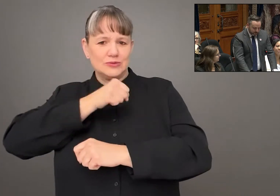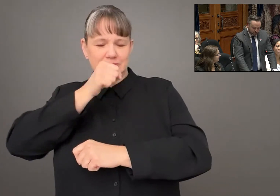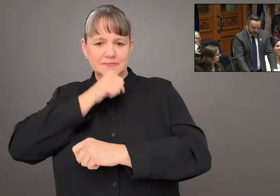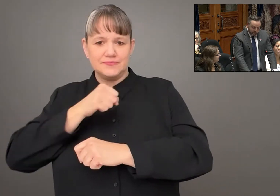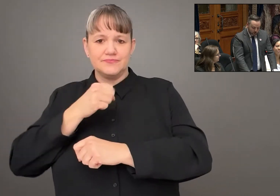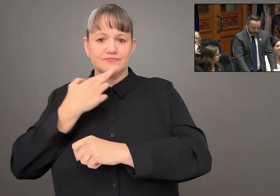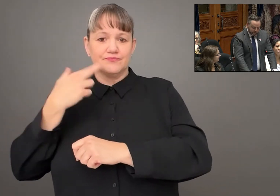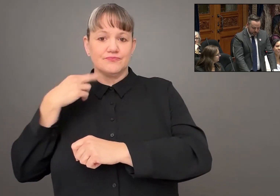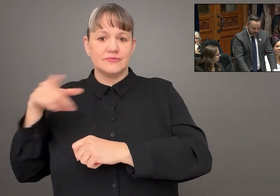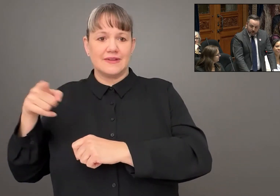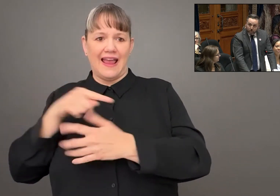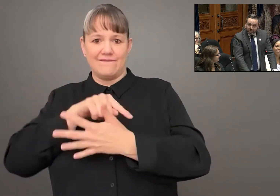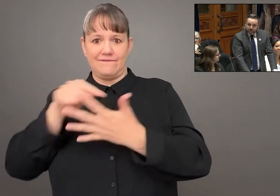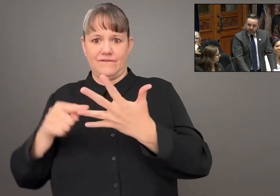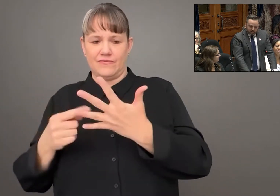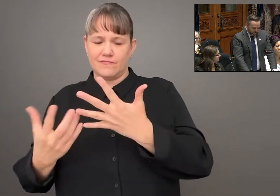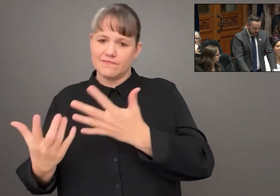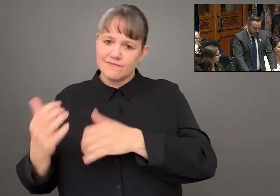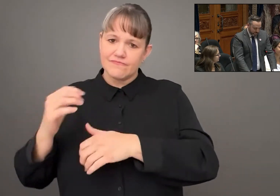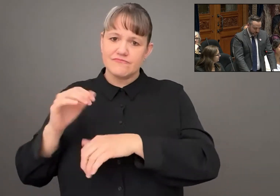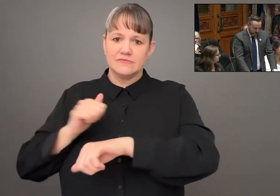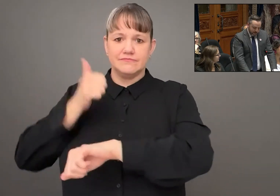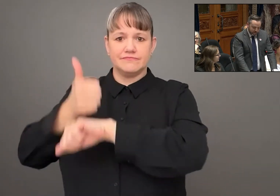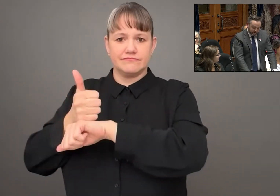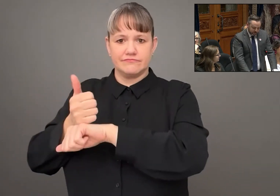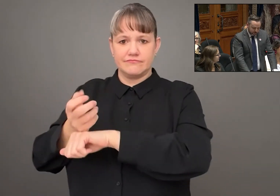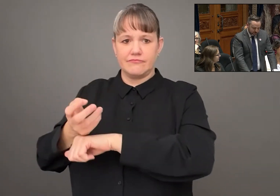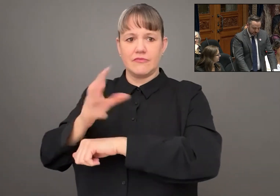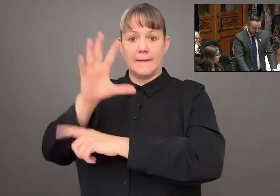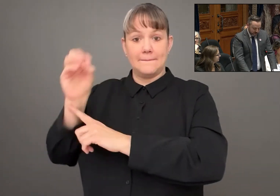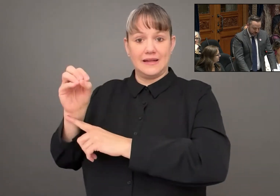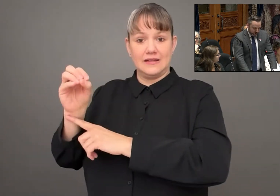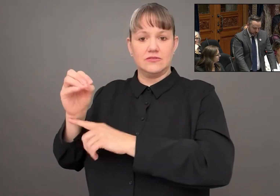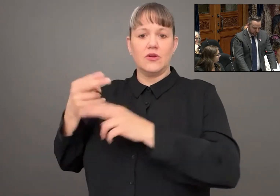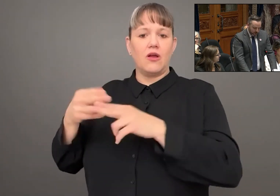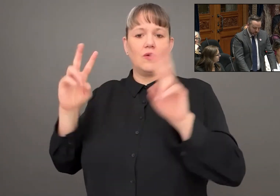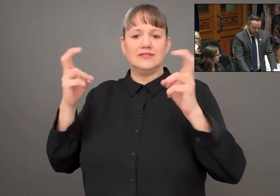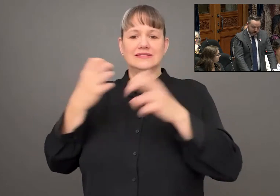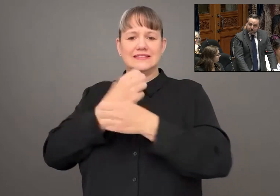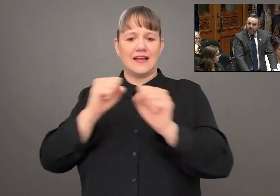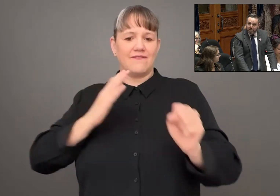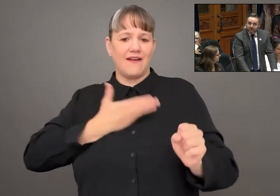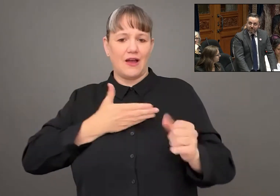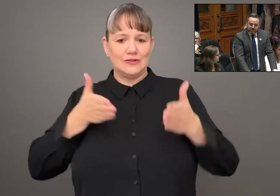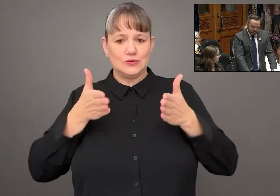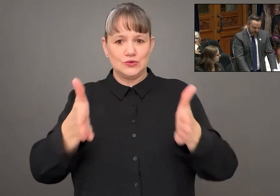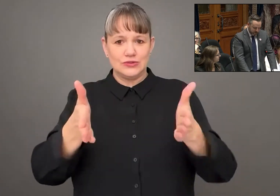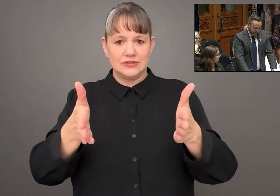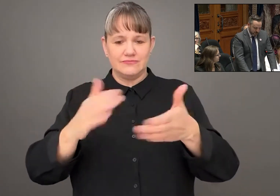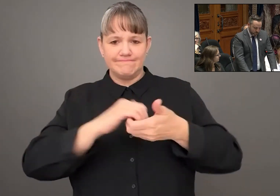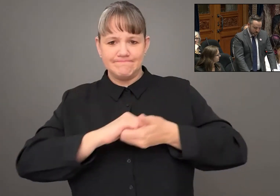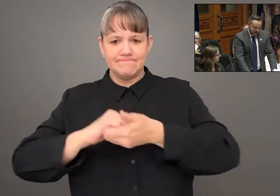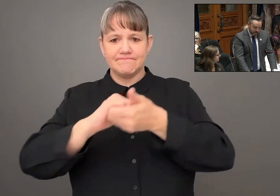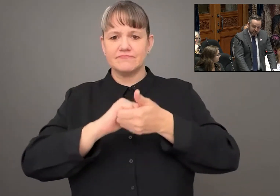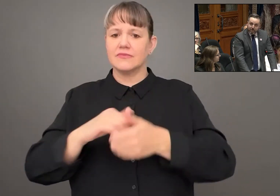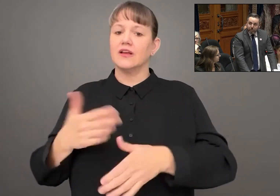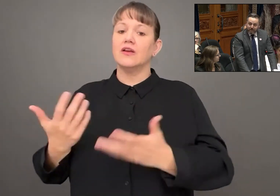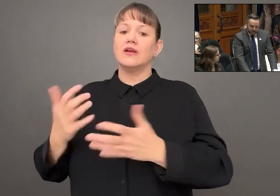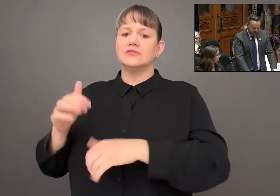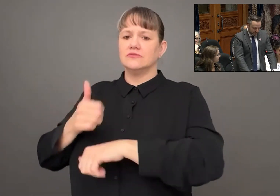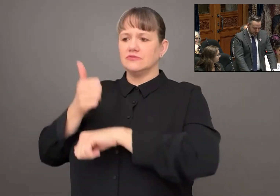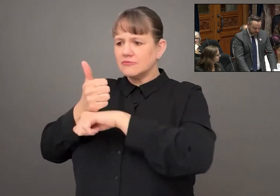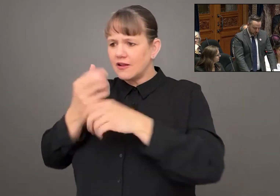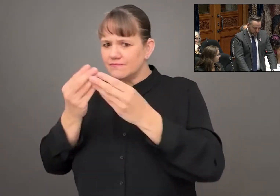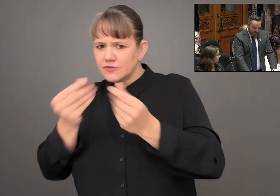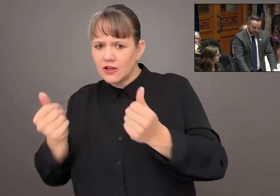Save Our Streets Coalition, which seeks to support government in implementing solutions to ensure our communities and business districts remain safe